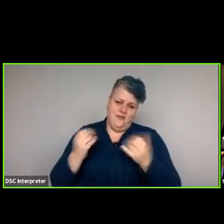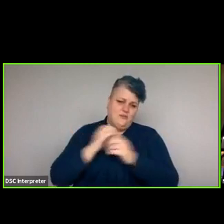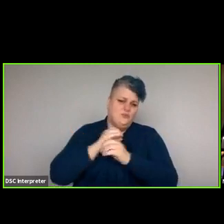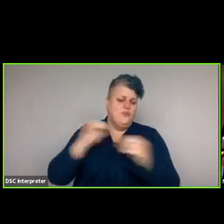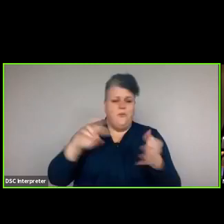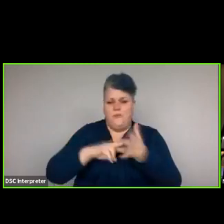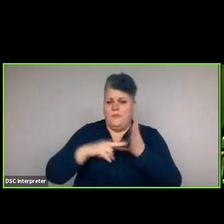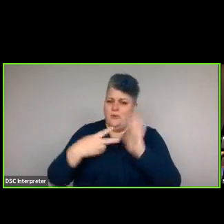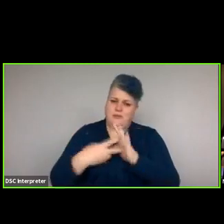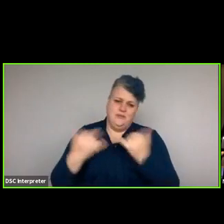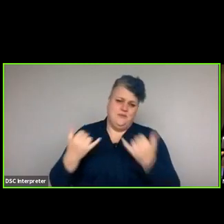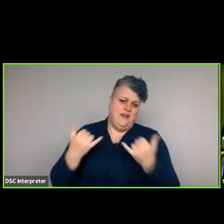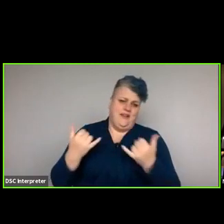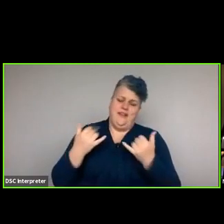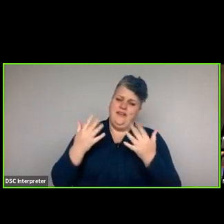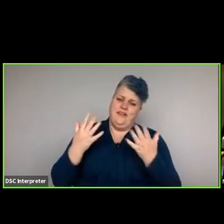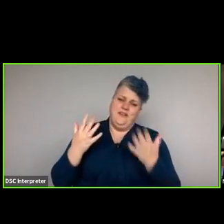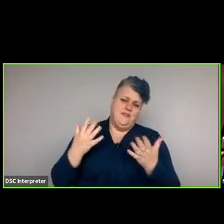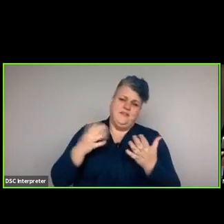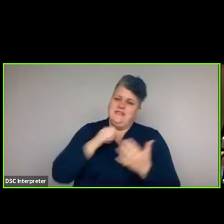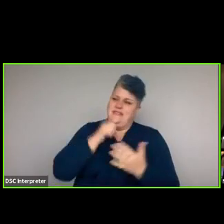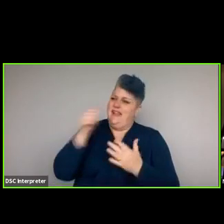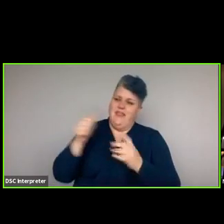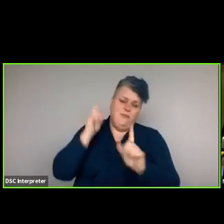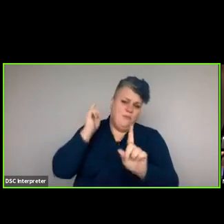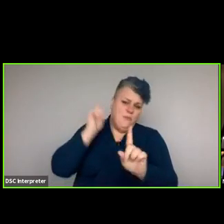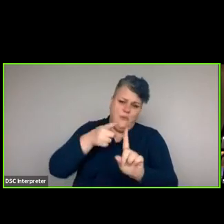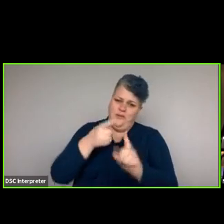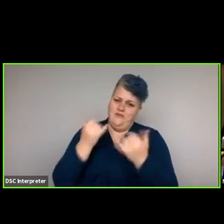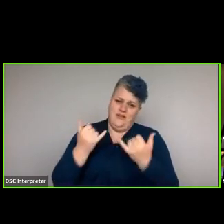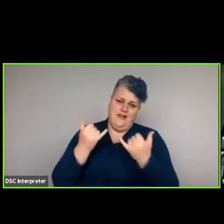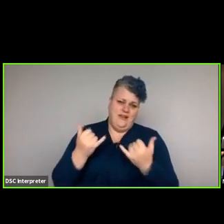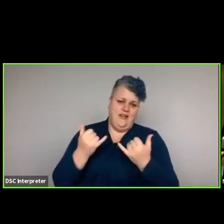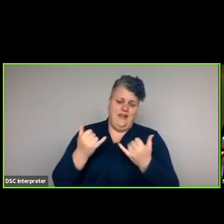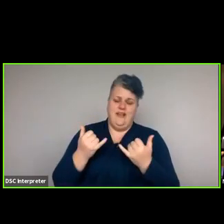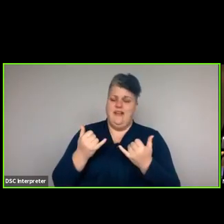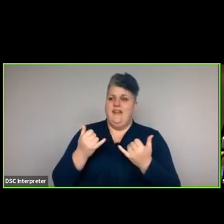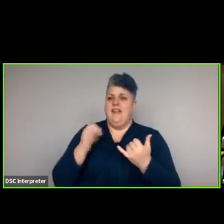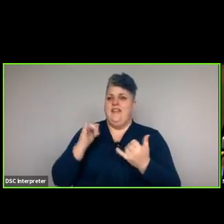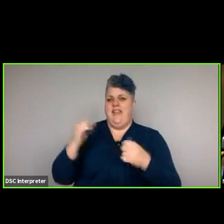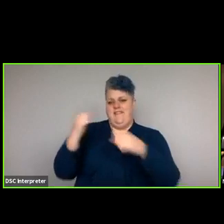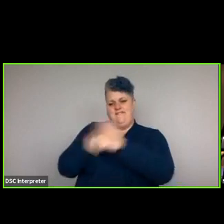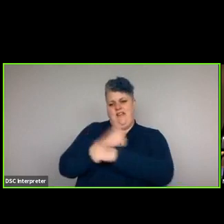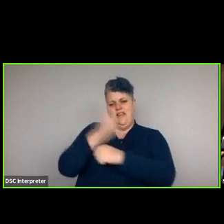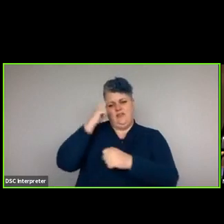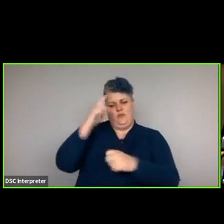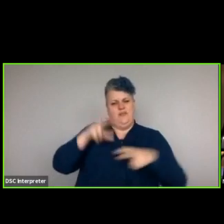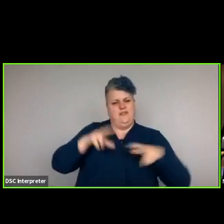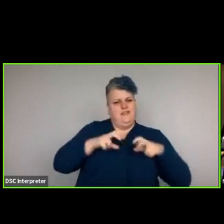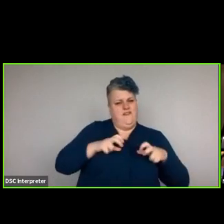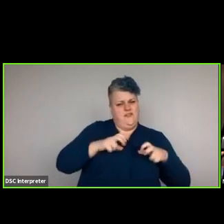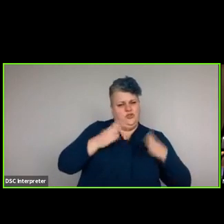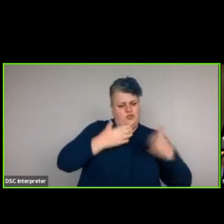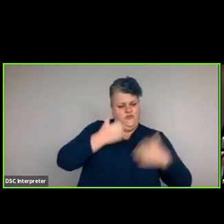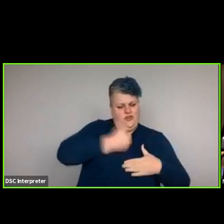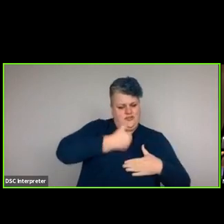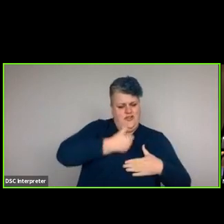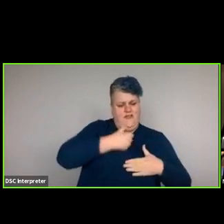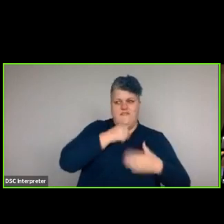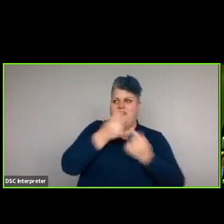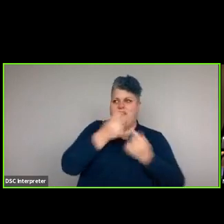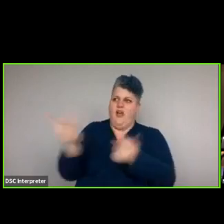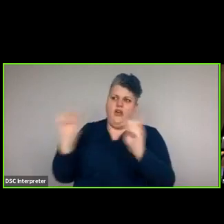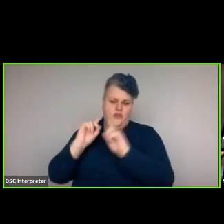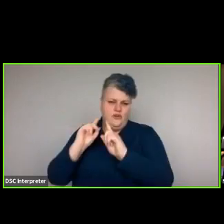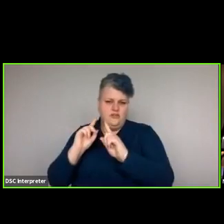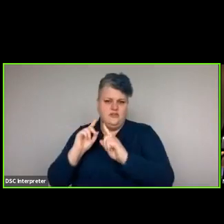purposeless, and serves only to serve yourself and not others. And I believe that life and love